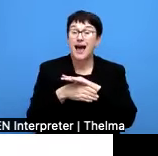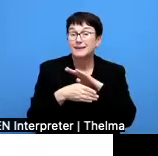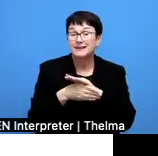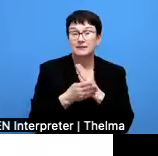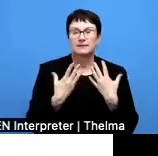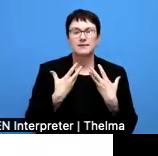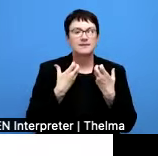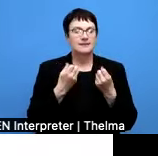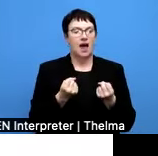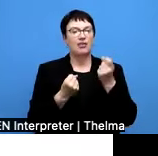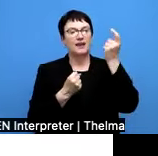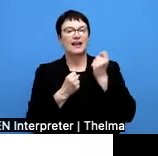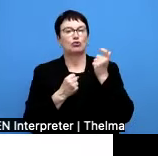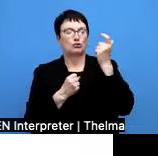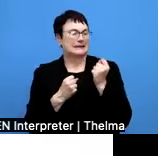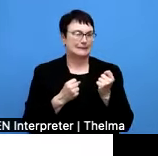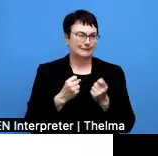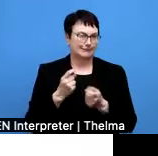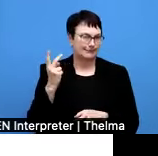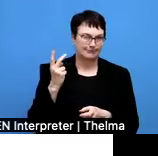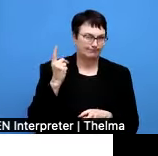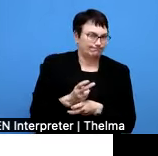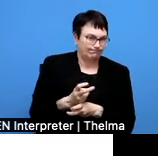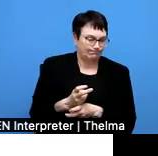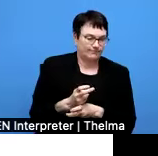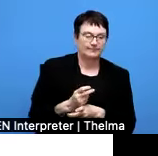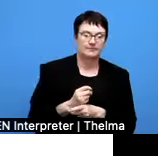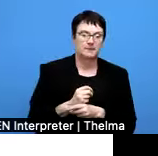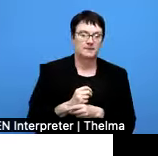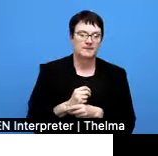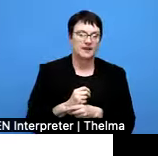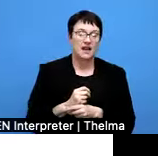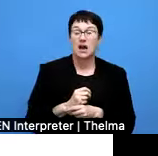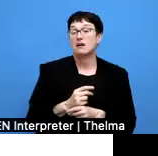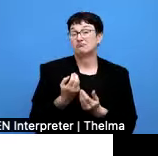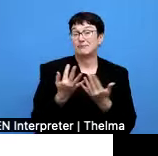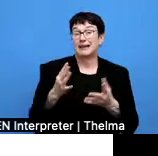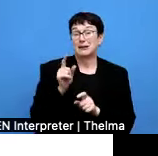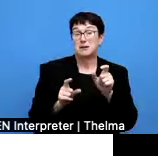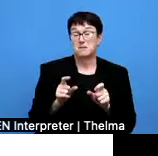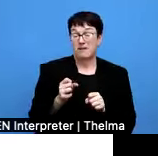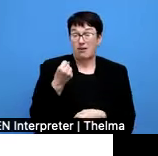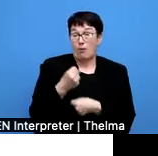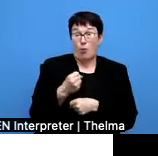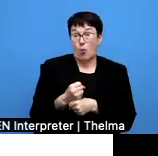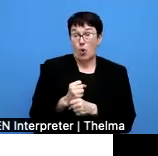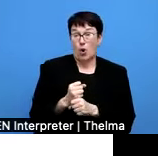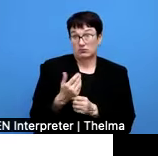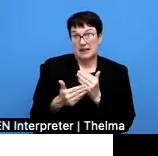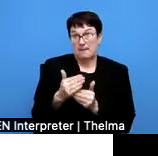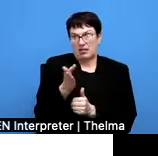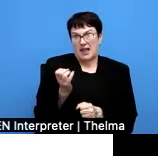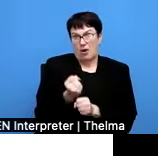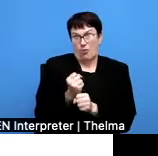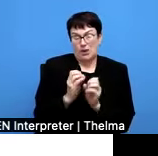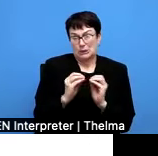of living and unemployment, reducing the ability to pay. And the last one being poor political